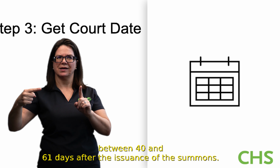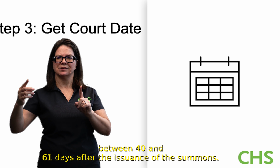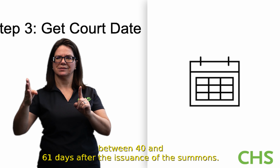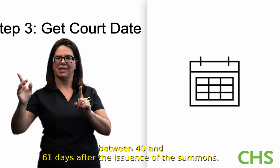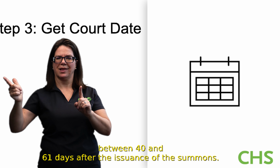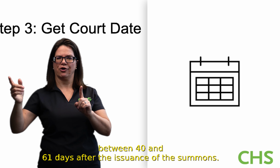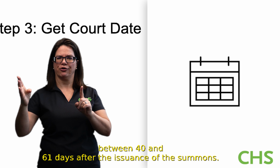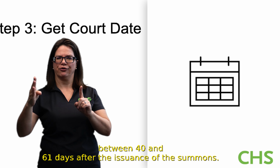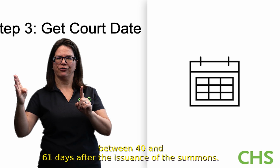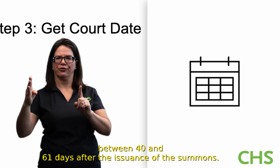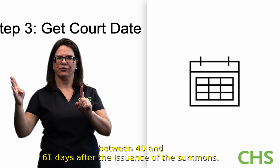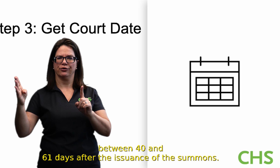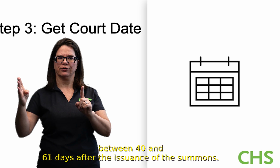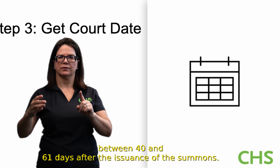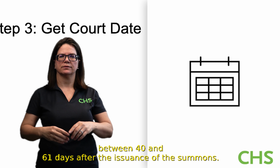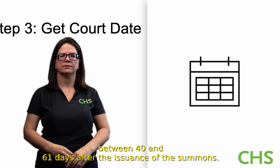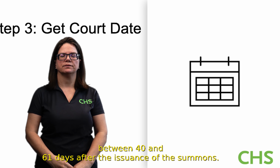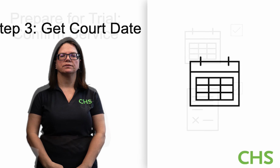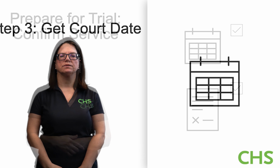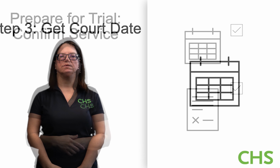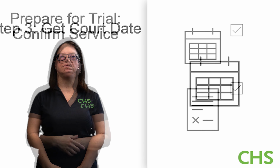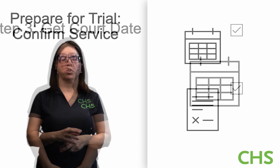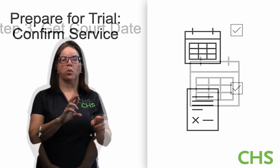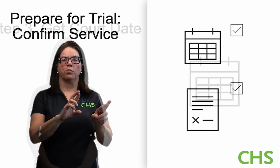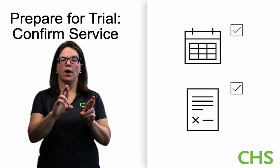days after the issuance of the summons.